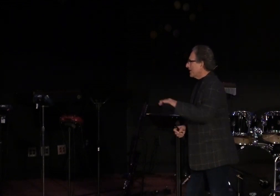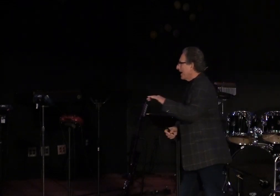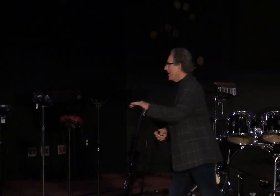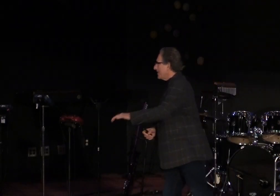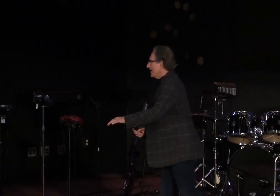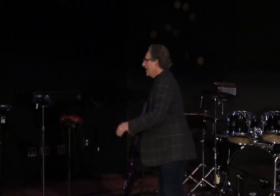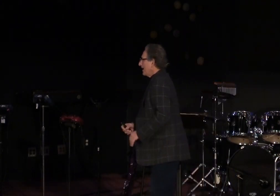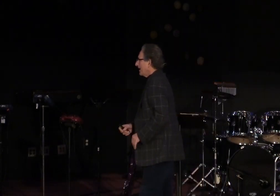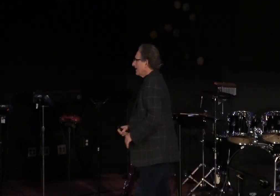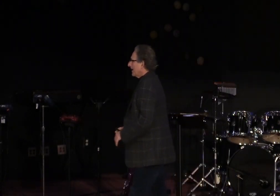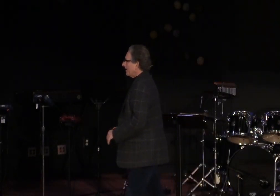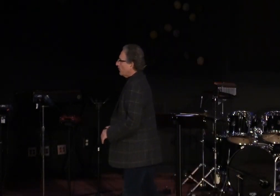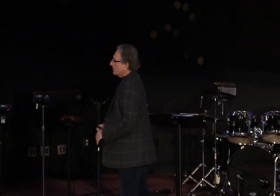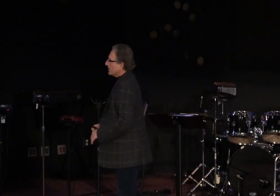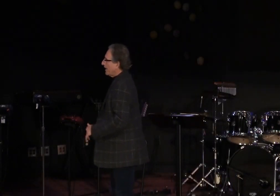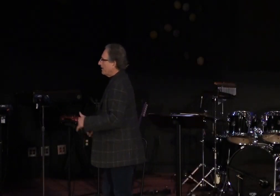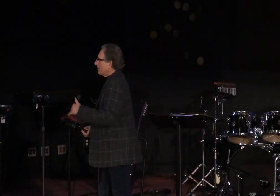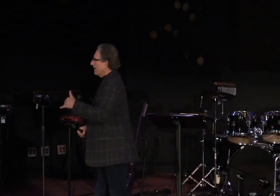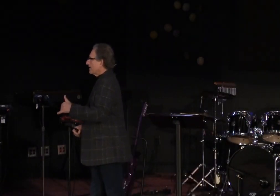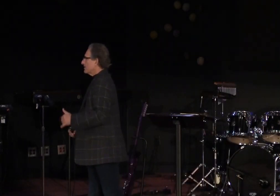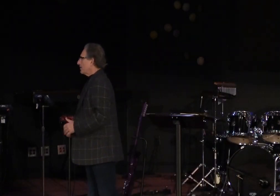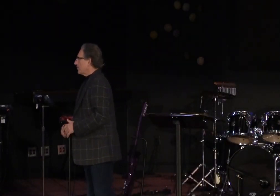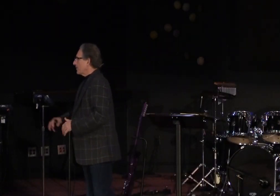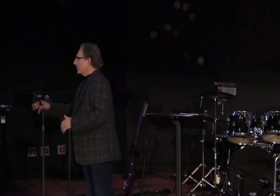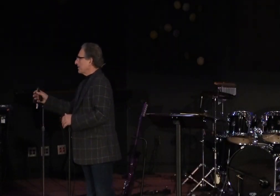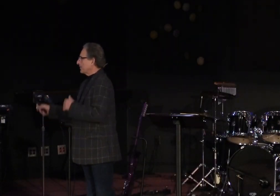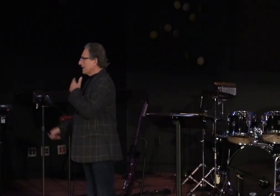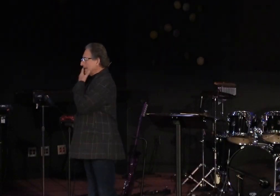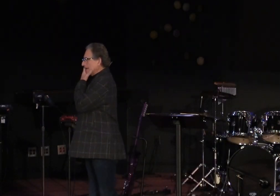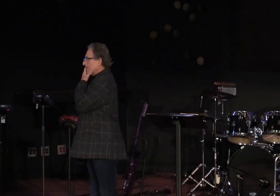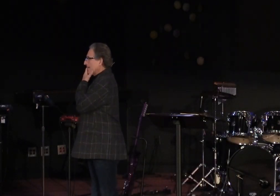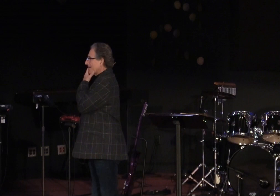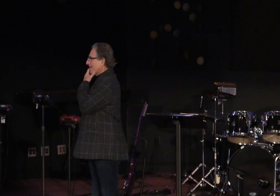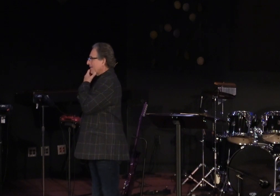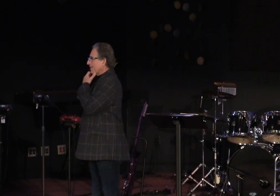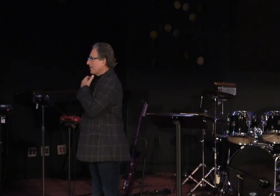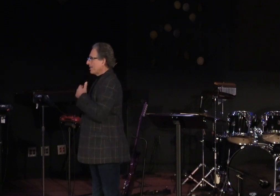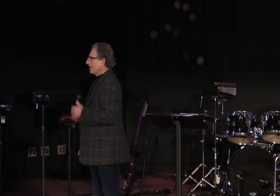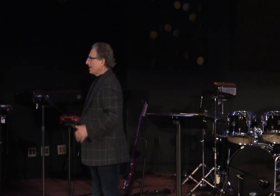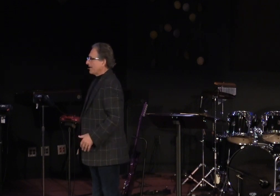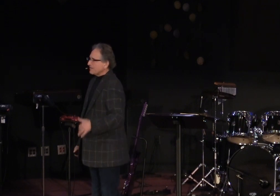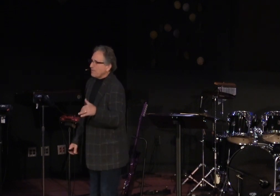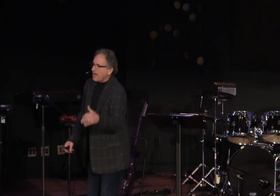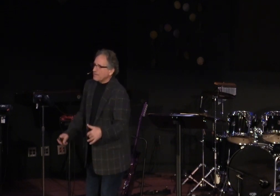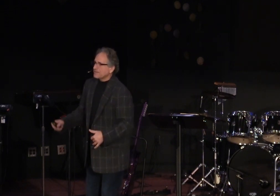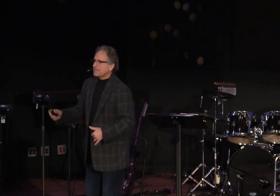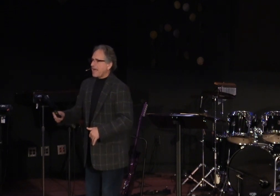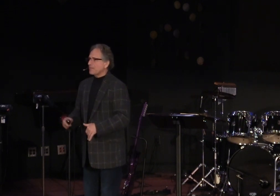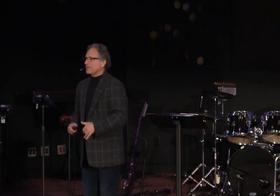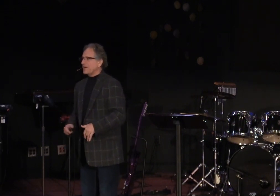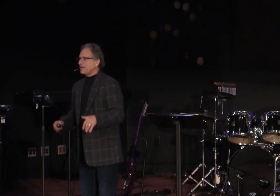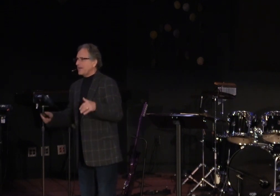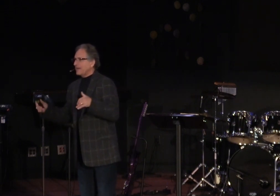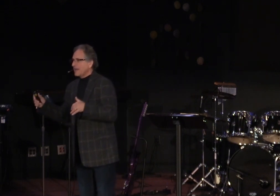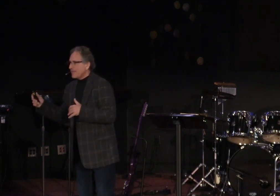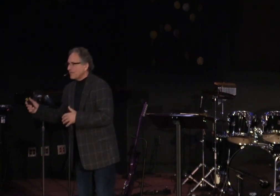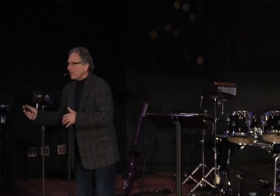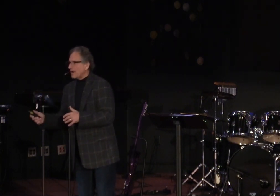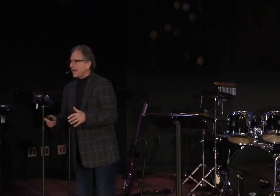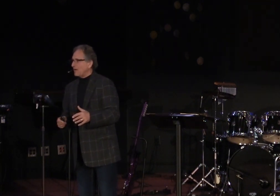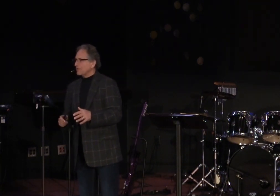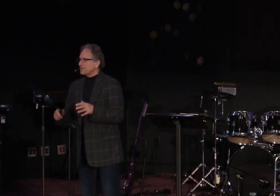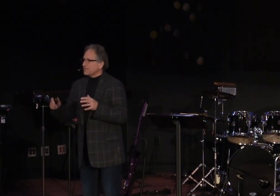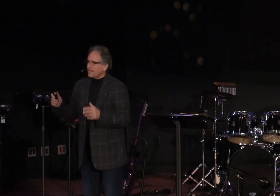wanted to hear, and then I'd hold his hand and say a prayer with him and leave. His mom and his dad were there, and